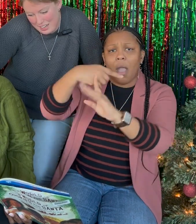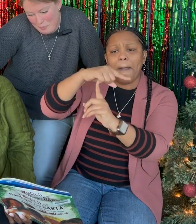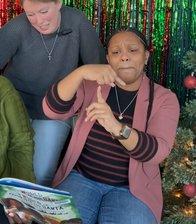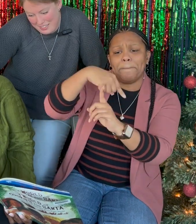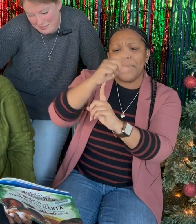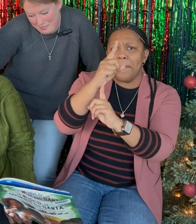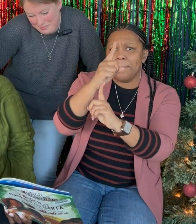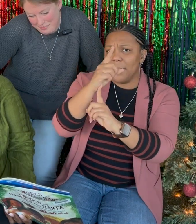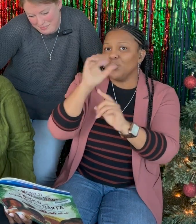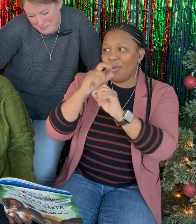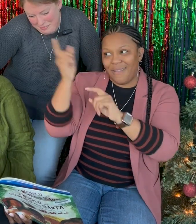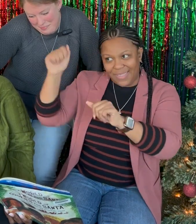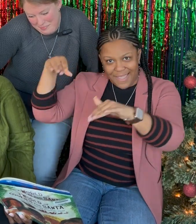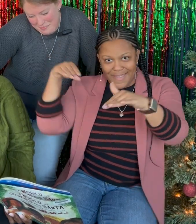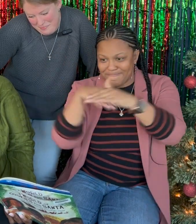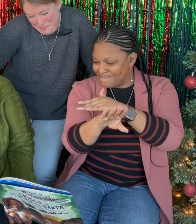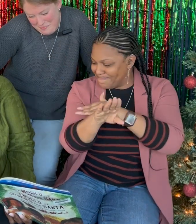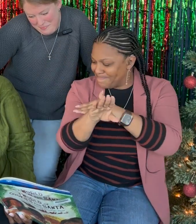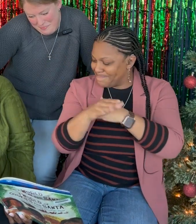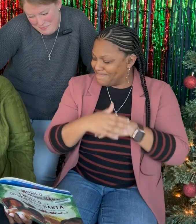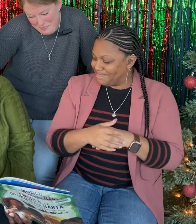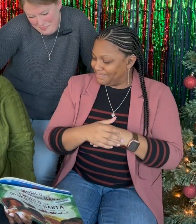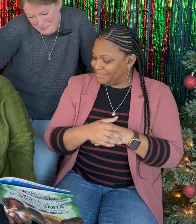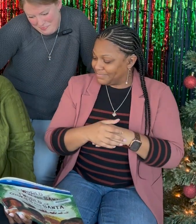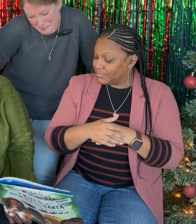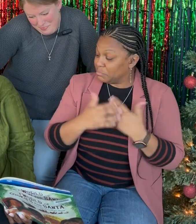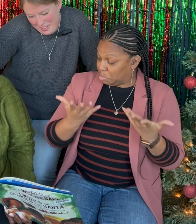Santa to come in.